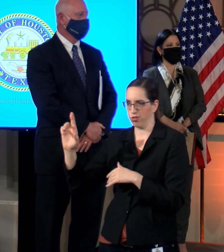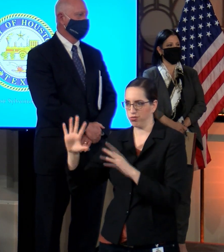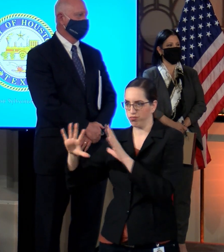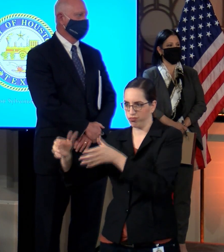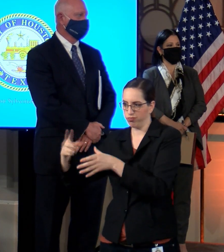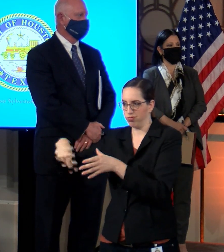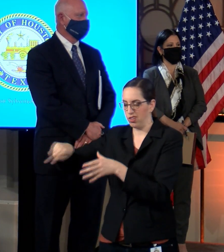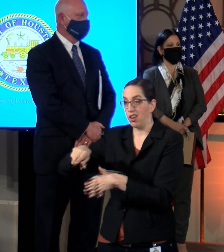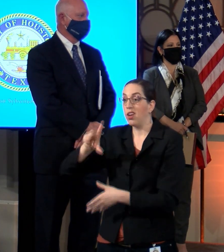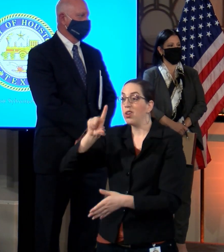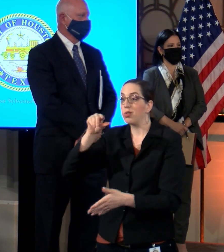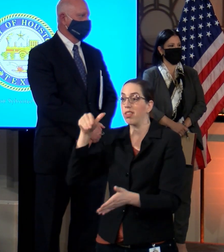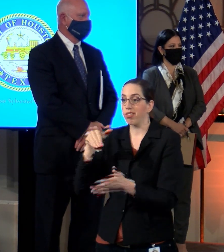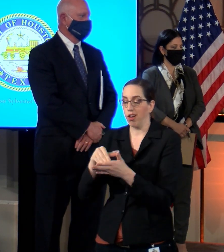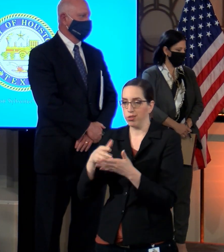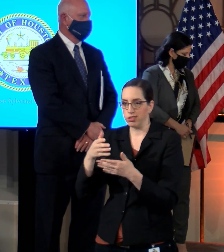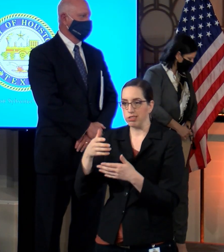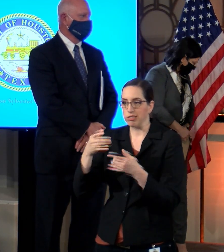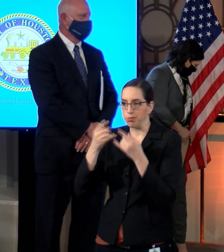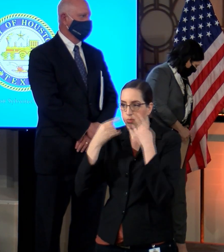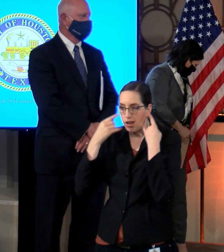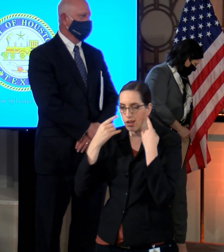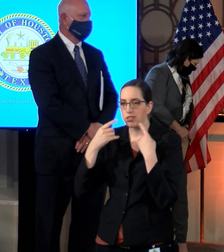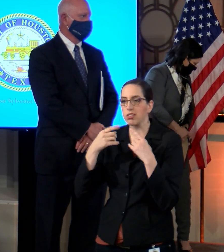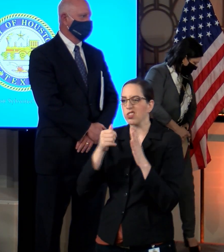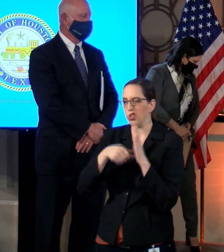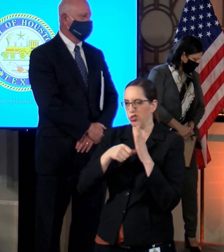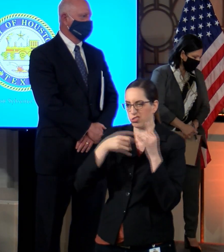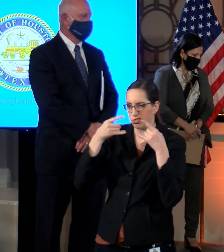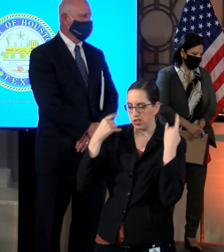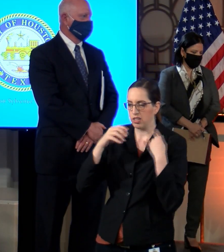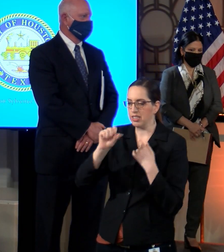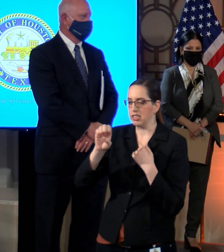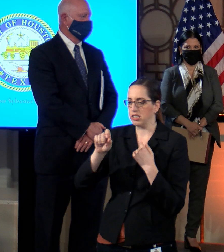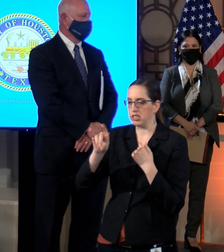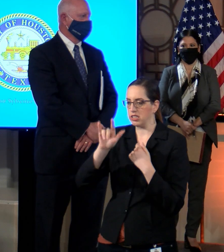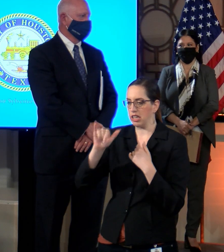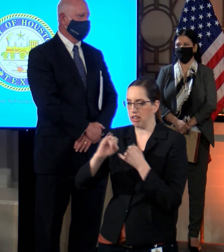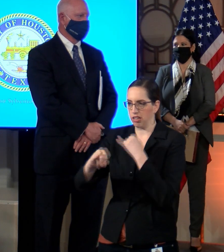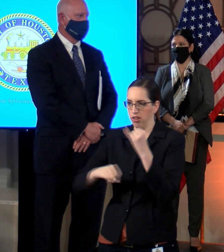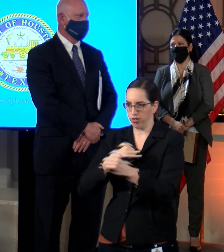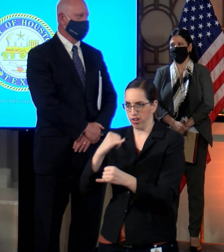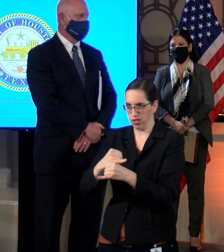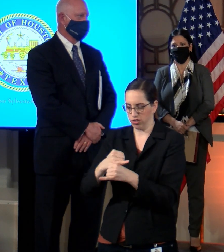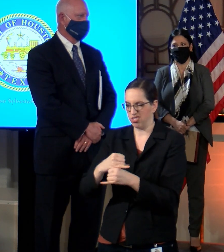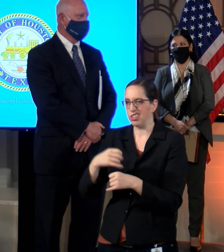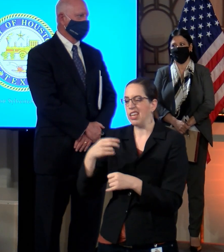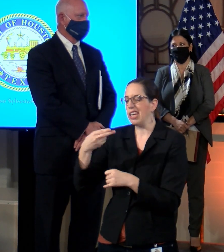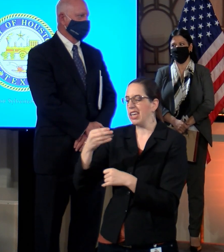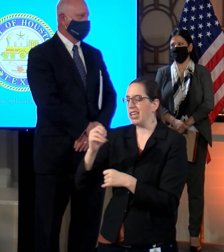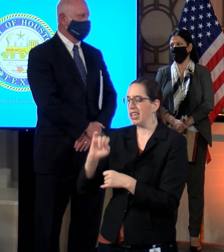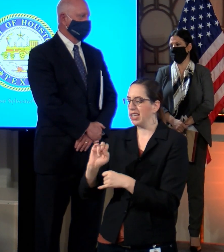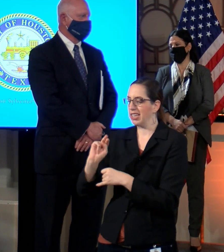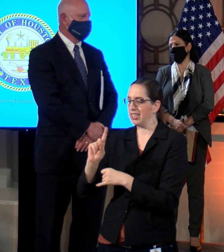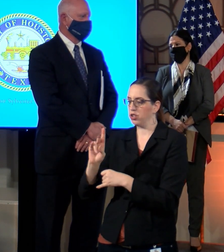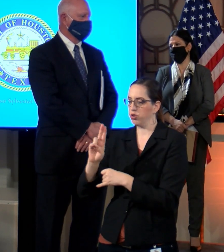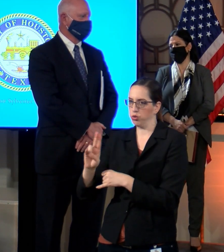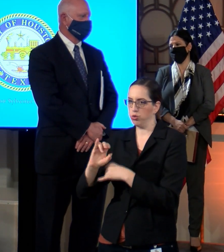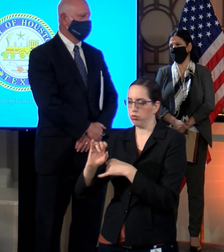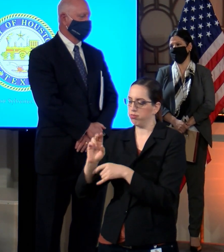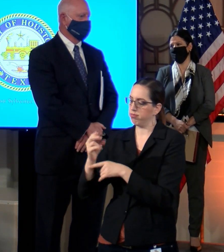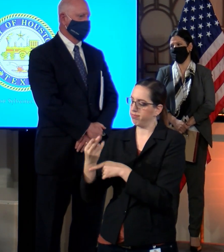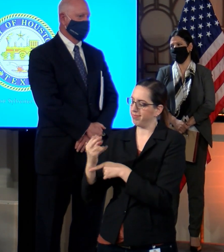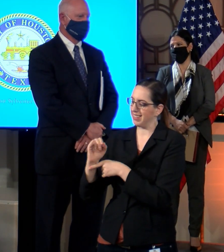Force. 20,000 surgical masks from Siwa International, an international Hindu faith-based humanitarian